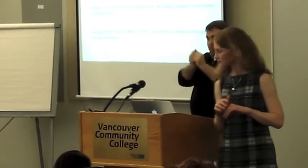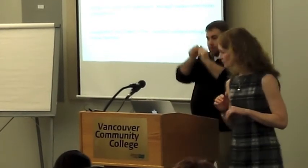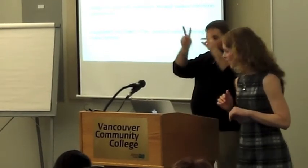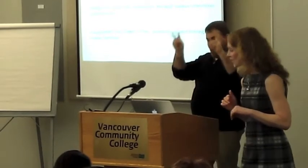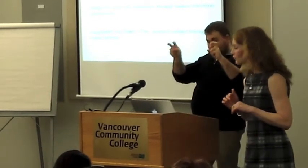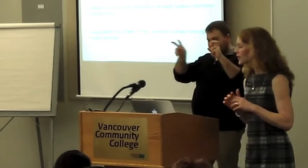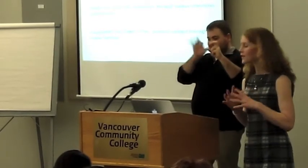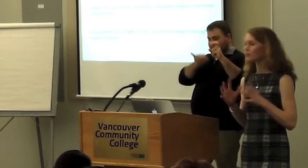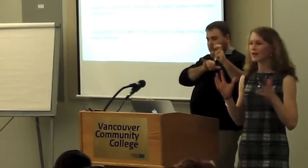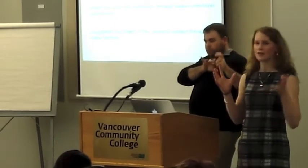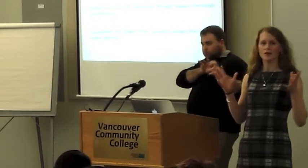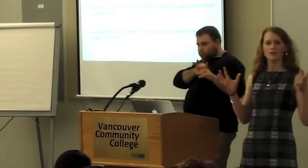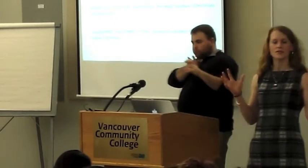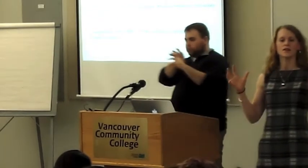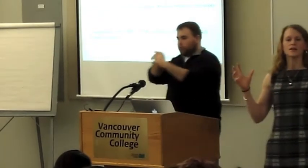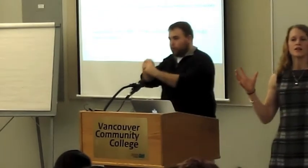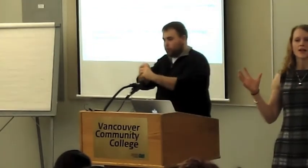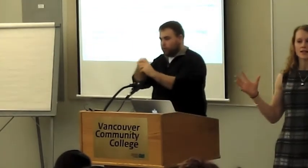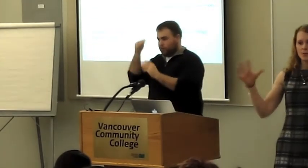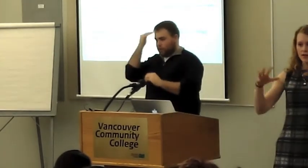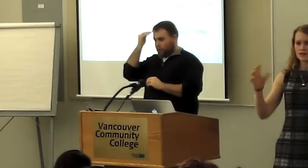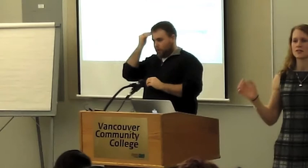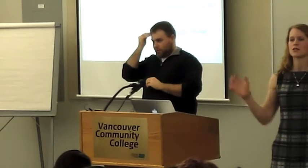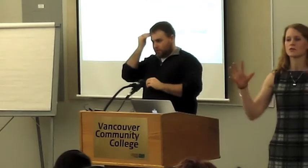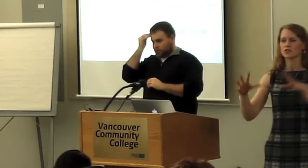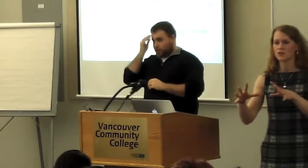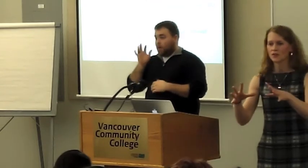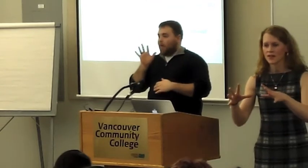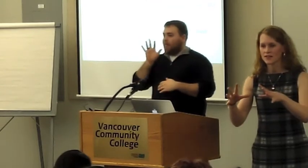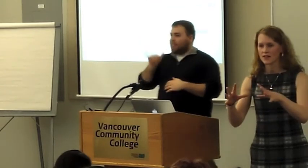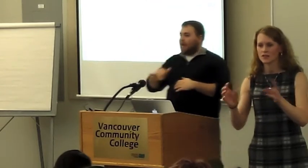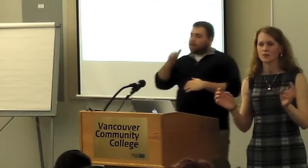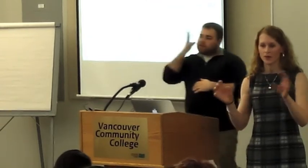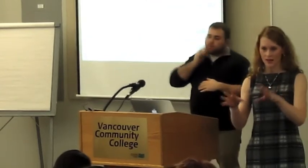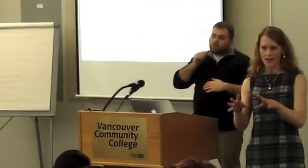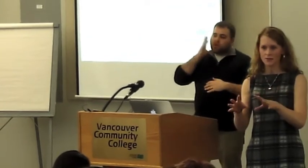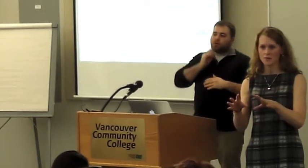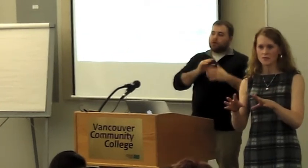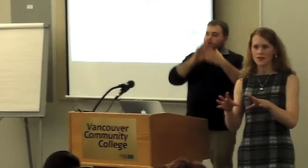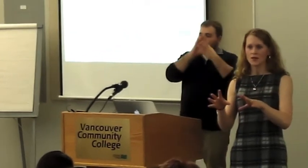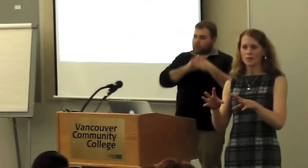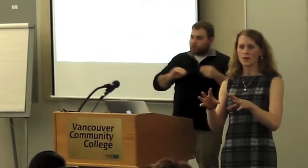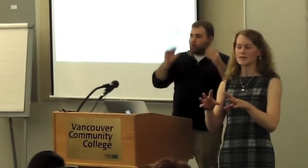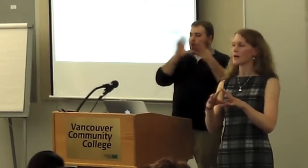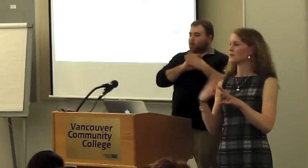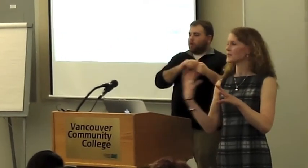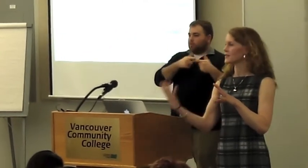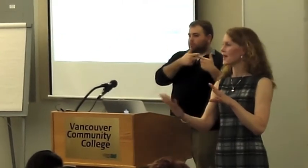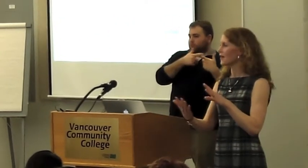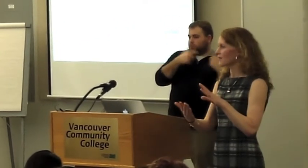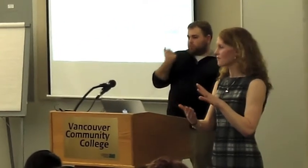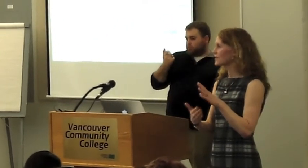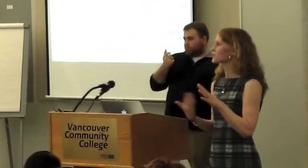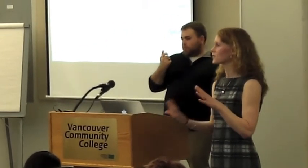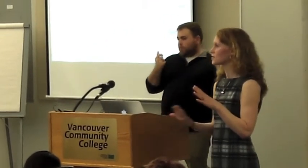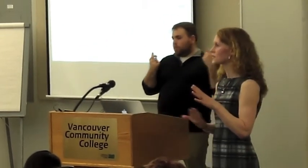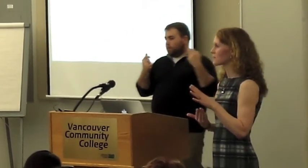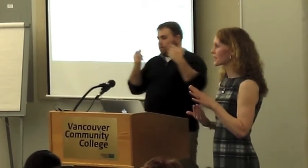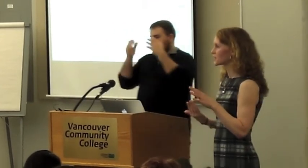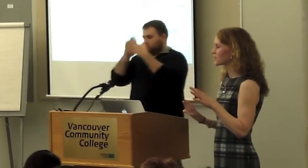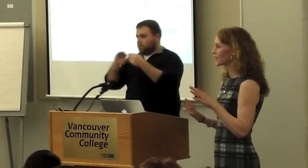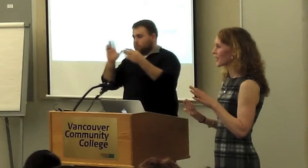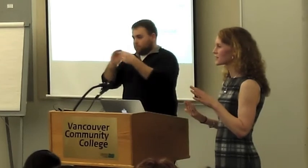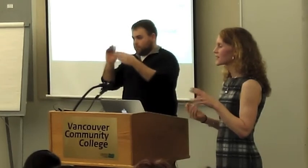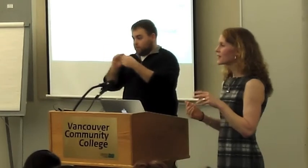teaching. And if we can bring those experiences, those stories into your classrooms, we tap into this feature of